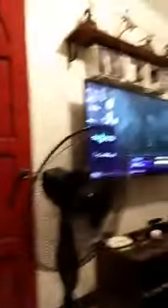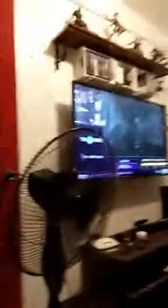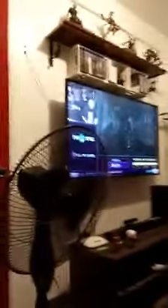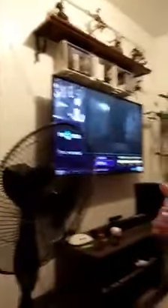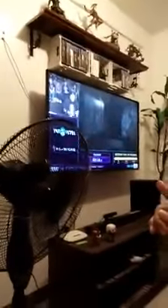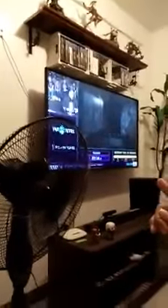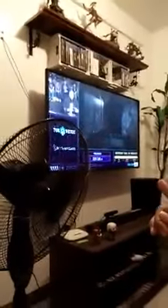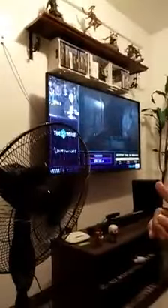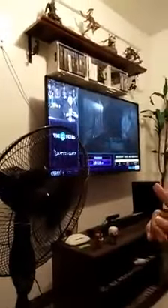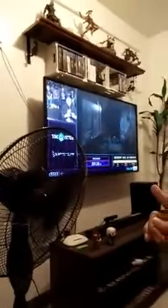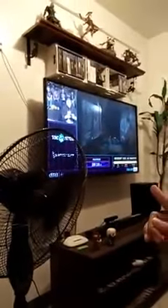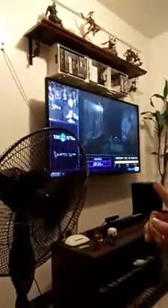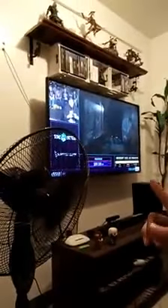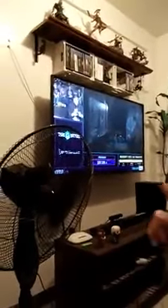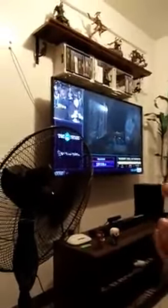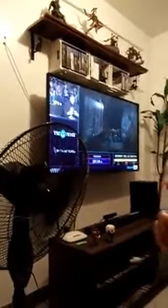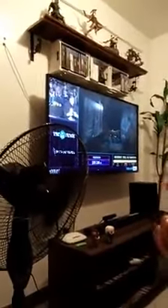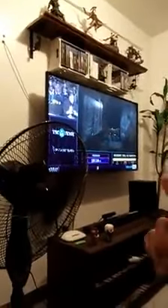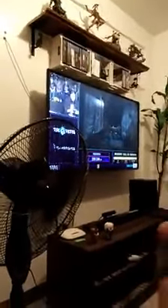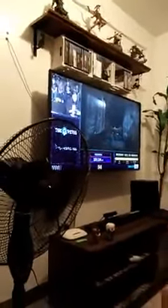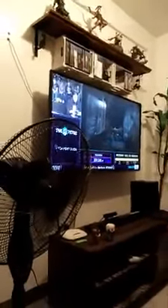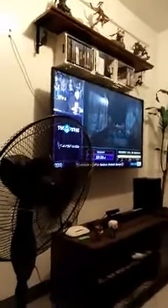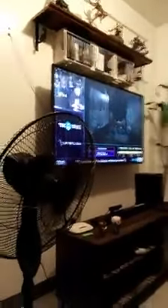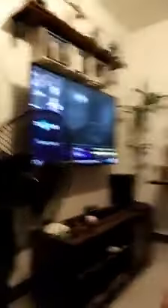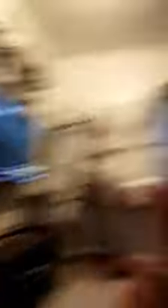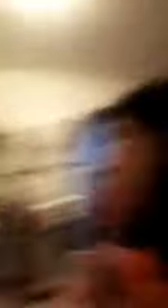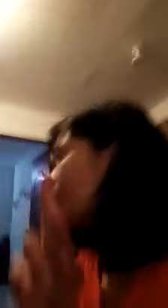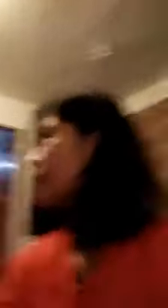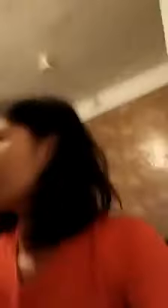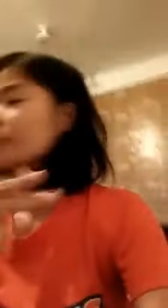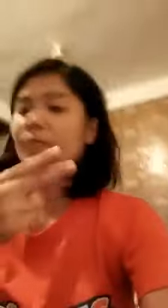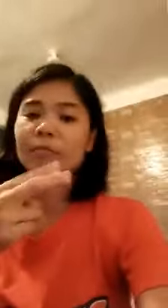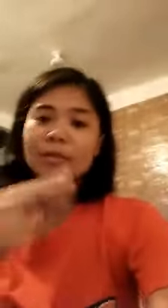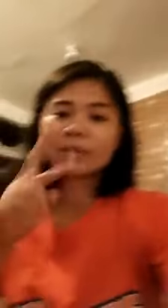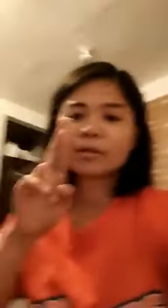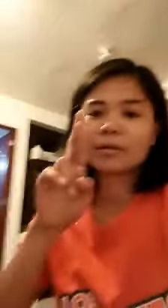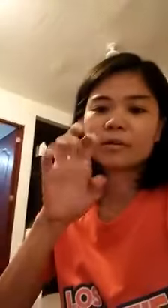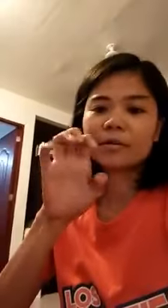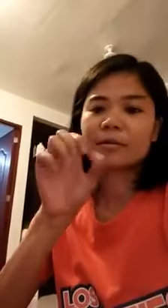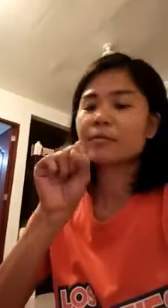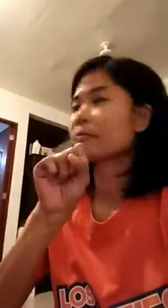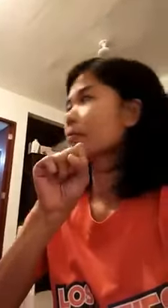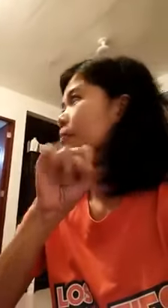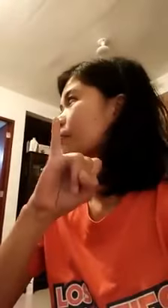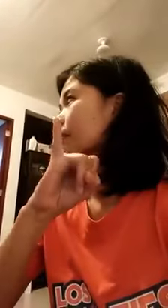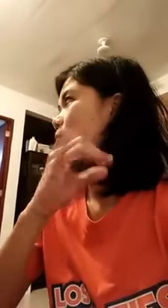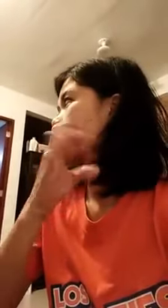You can also do a little trick. That makes inventory slightly faster. You can just like down on the analog to your defense and skip